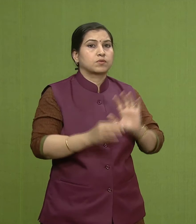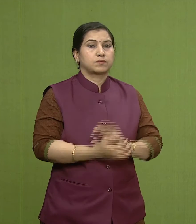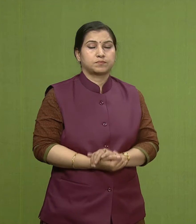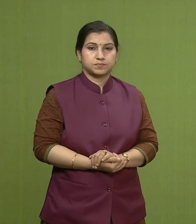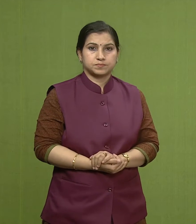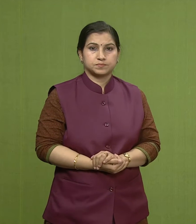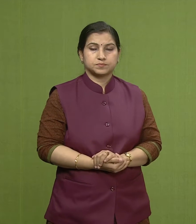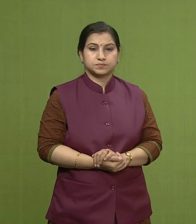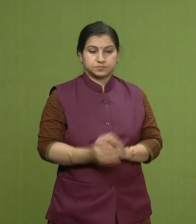in further steps.